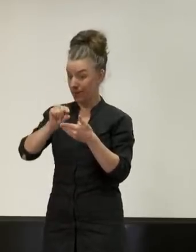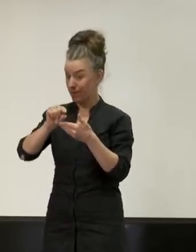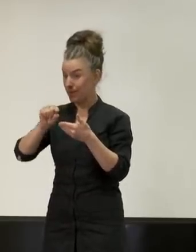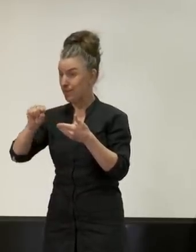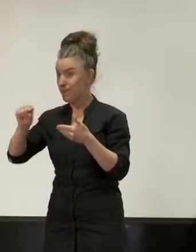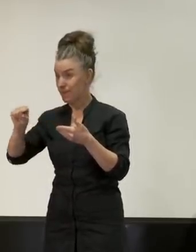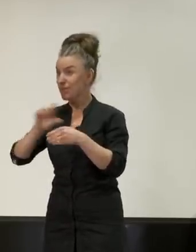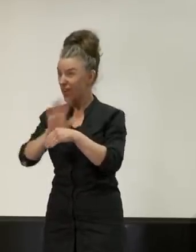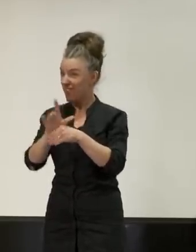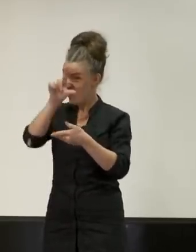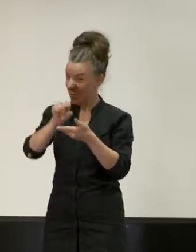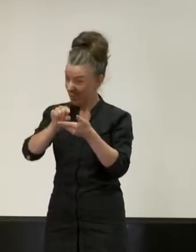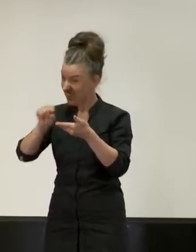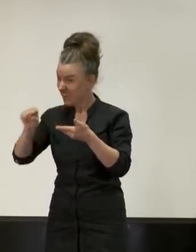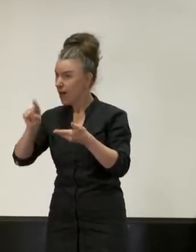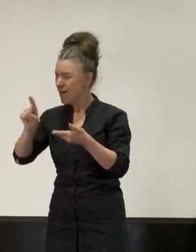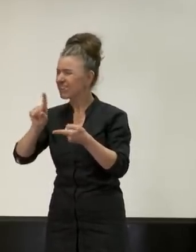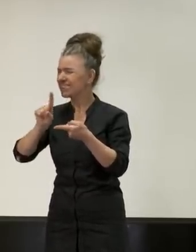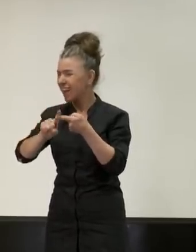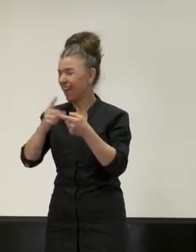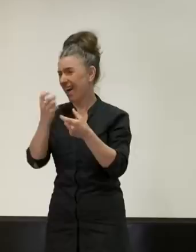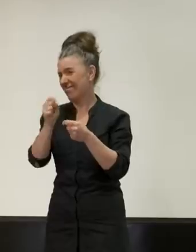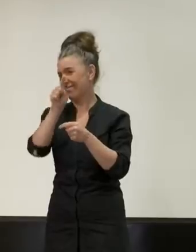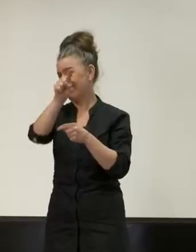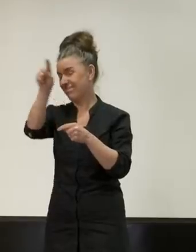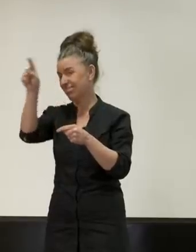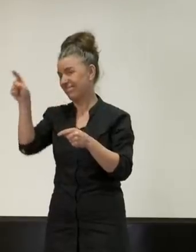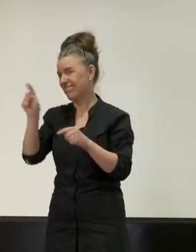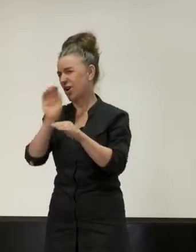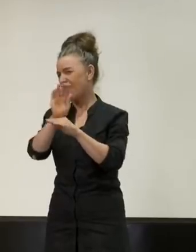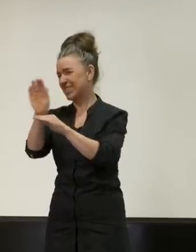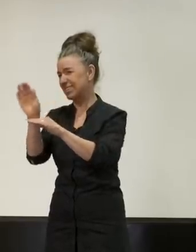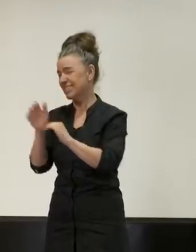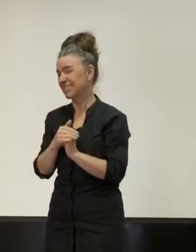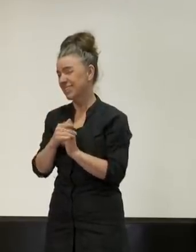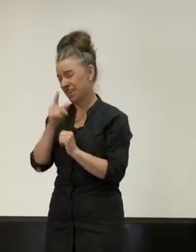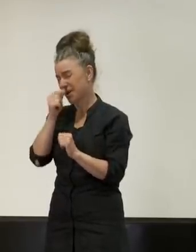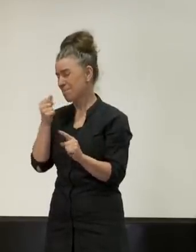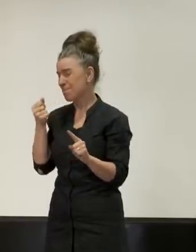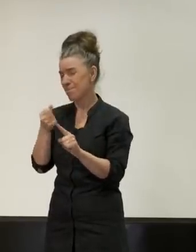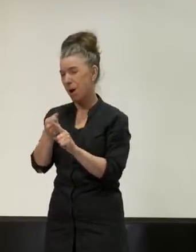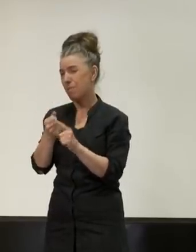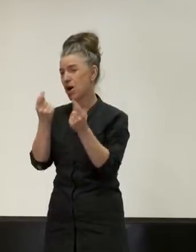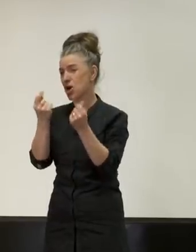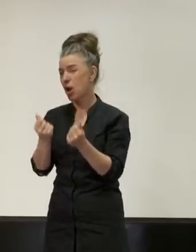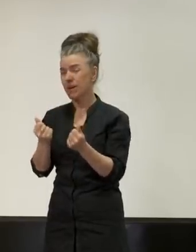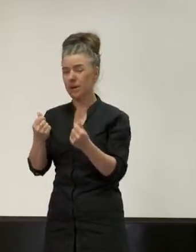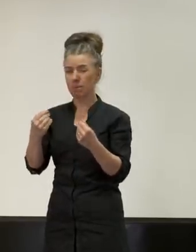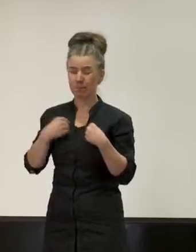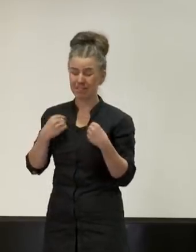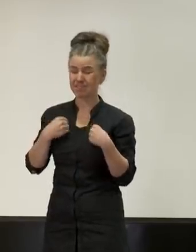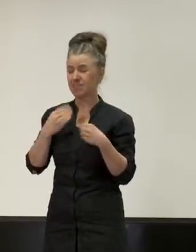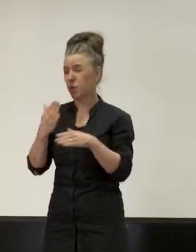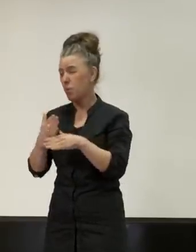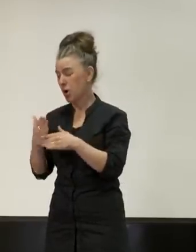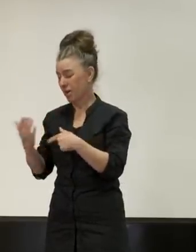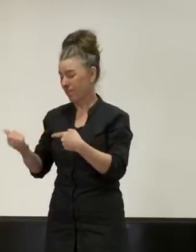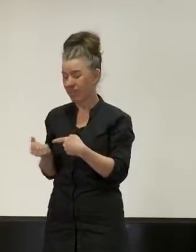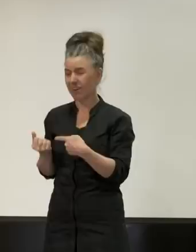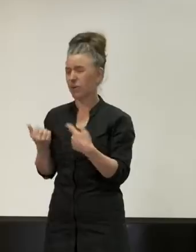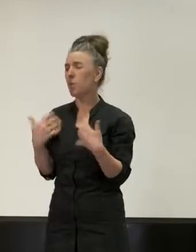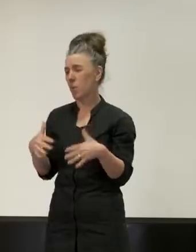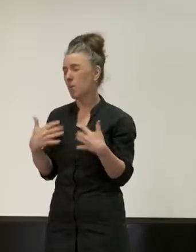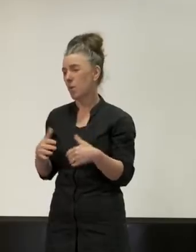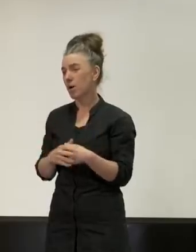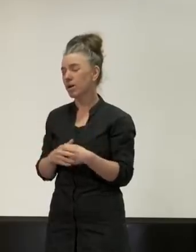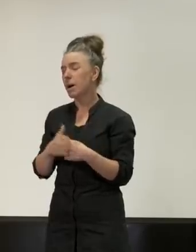as COVID is still around the world, and the economic damage caused by it is ongoing. We need to stick to level 2